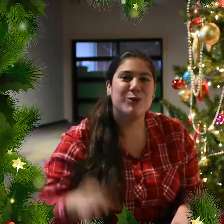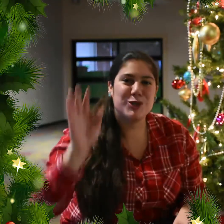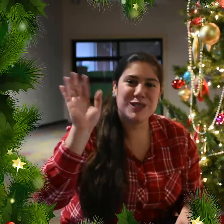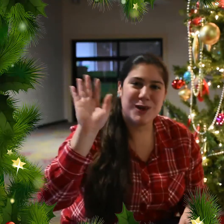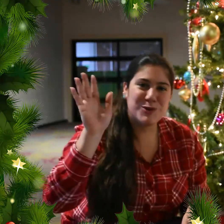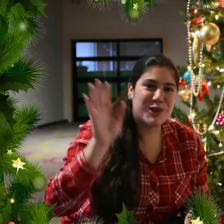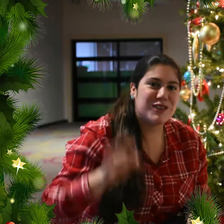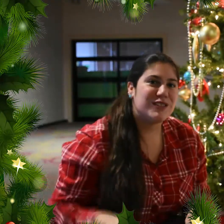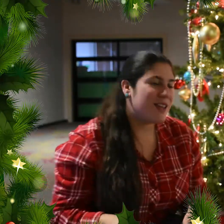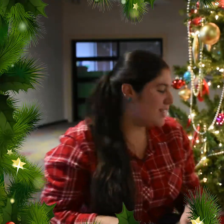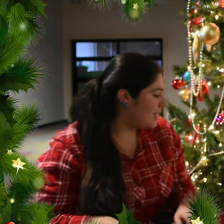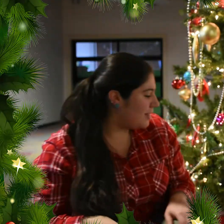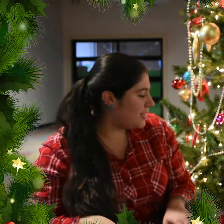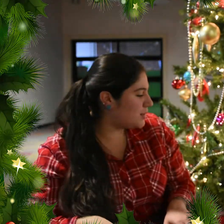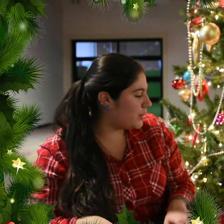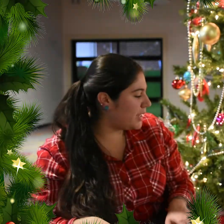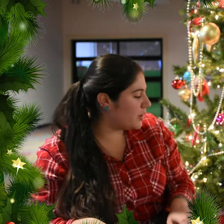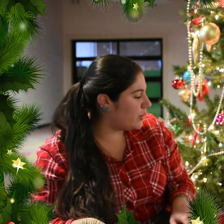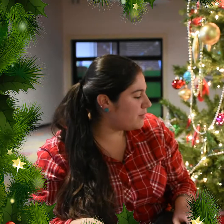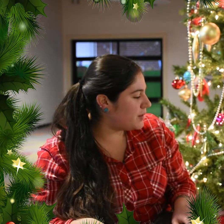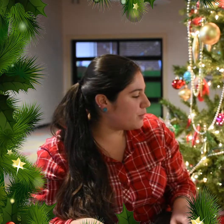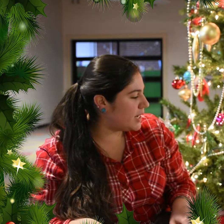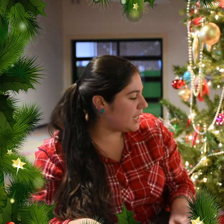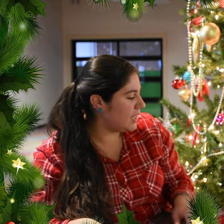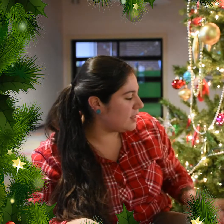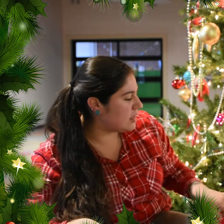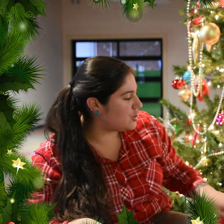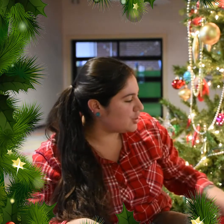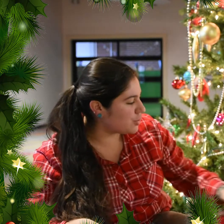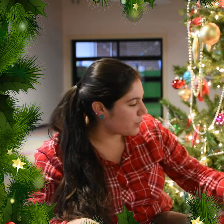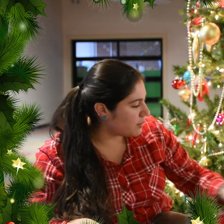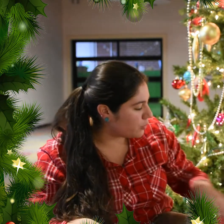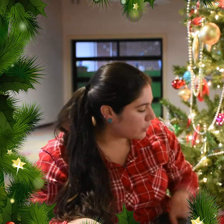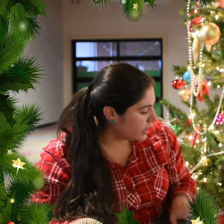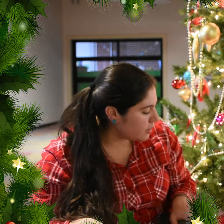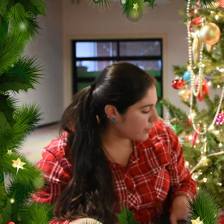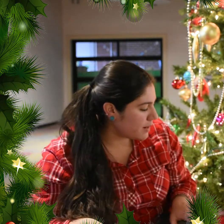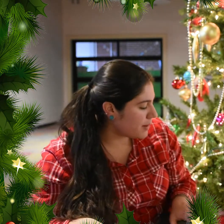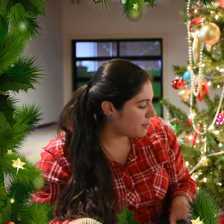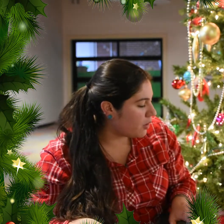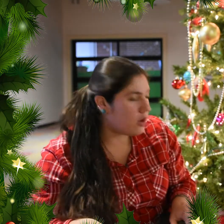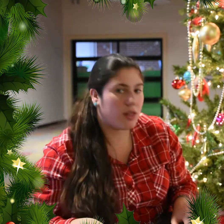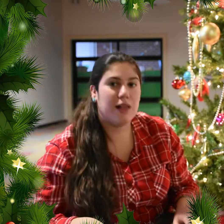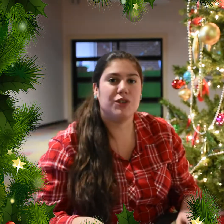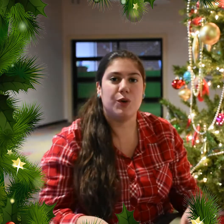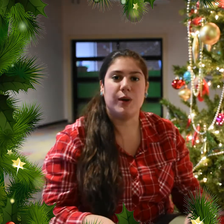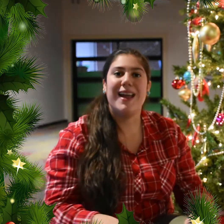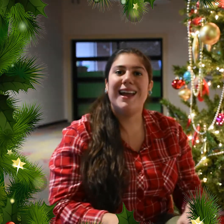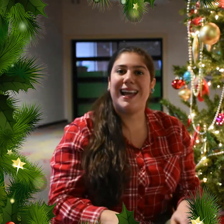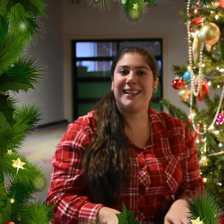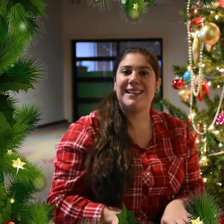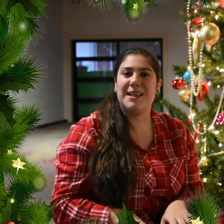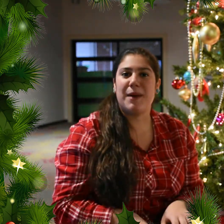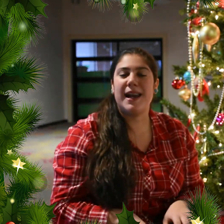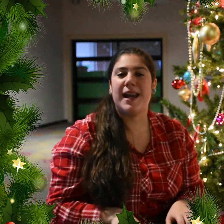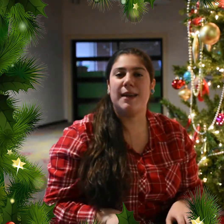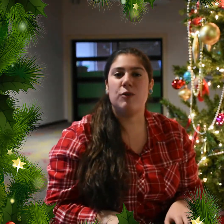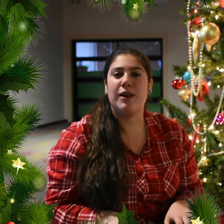muchos saludos. This week we've been reading The Gingerbread Boy, written by Paul Galdon. Esta semana hemos